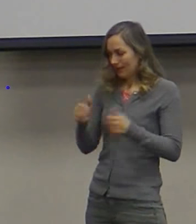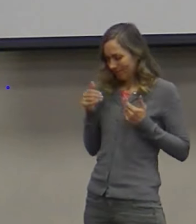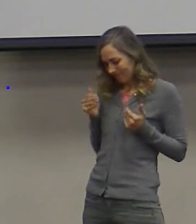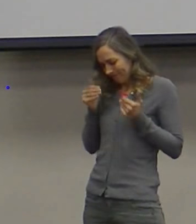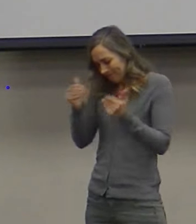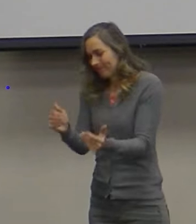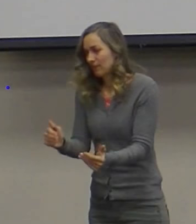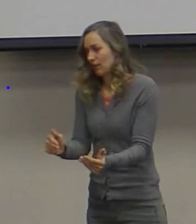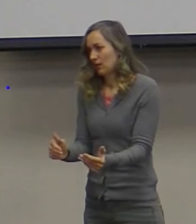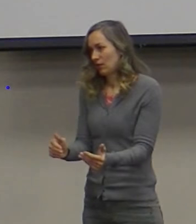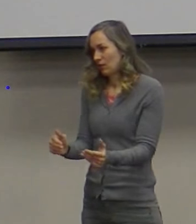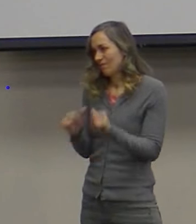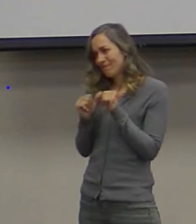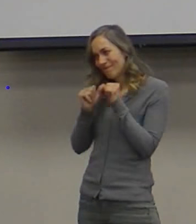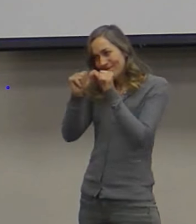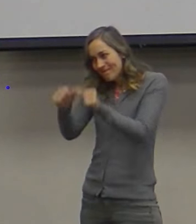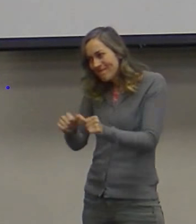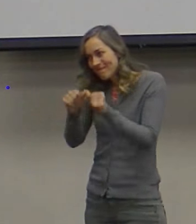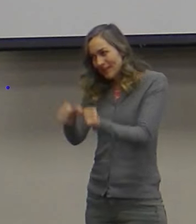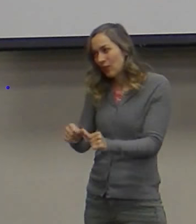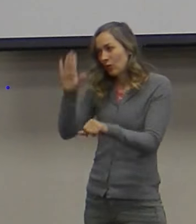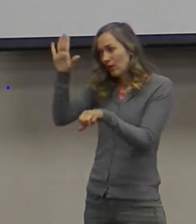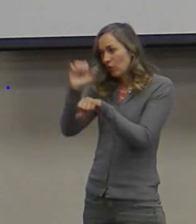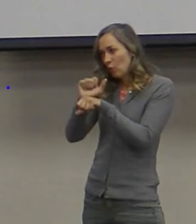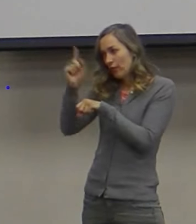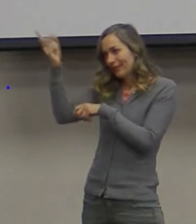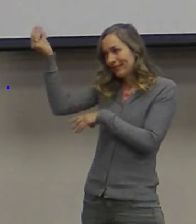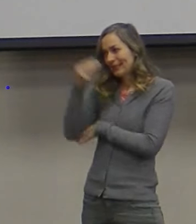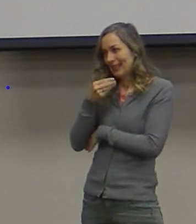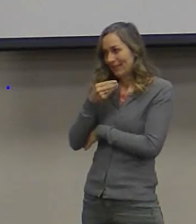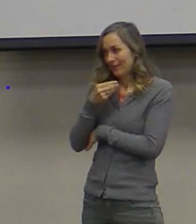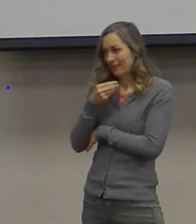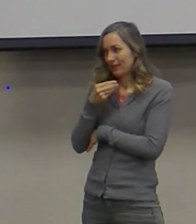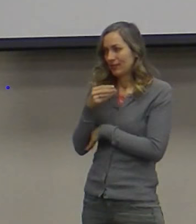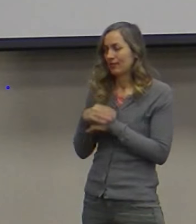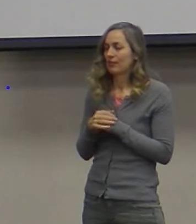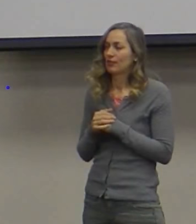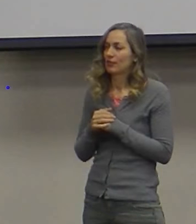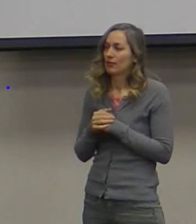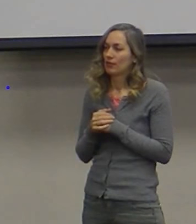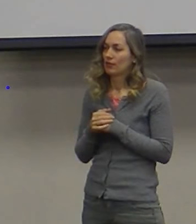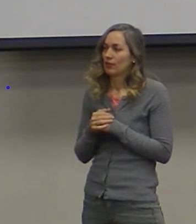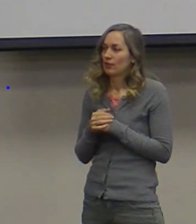through, to continue the work that God has given us to do.